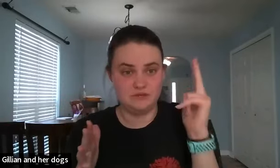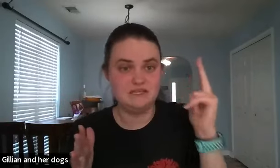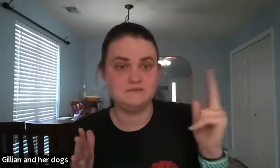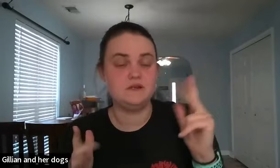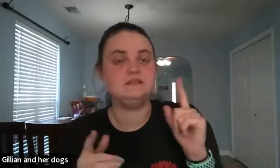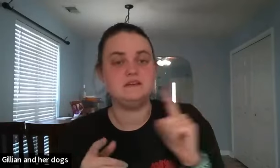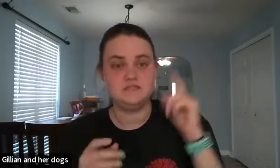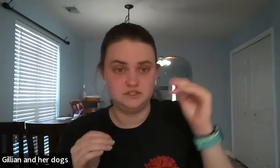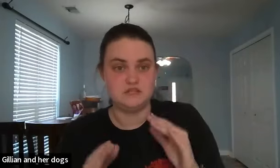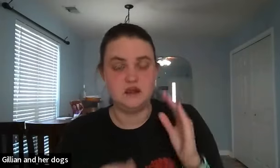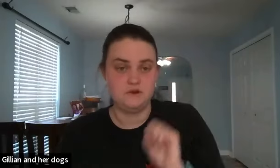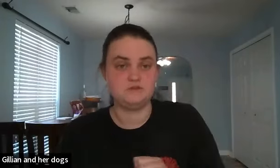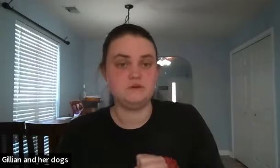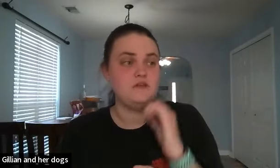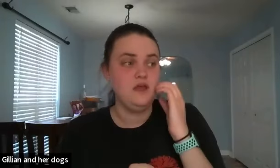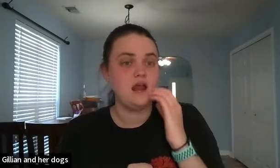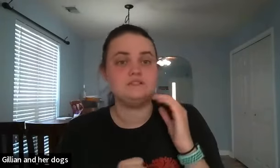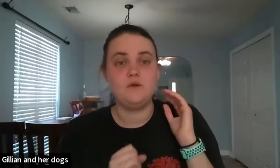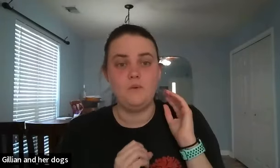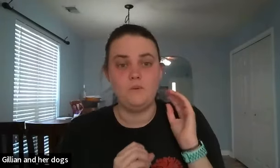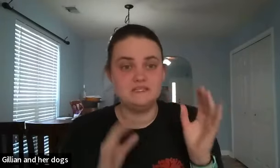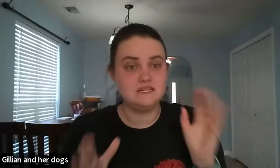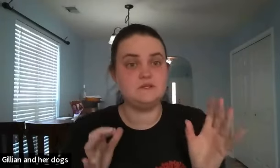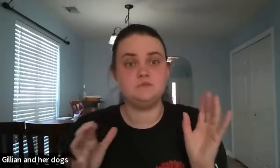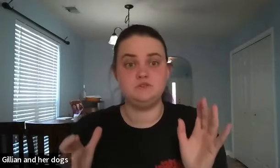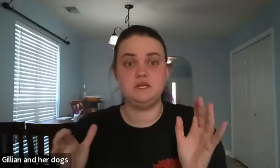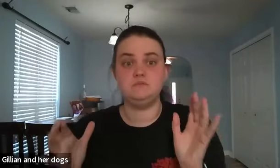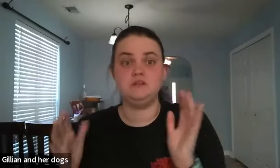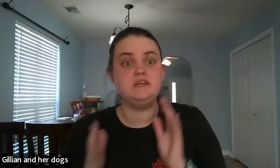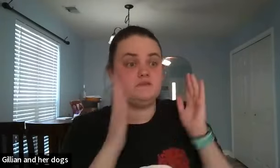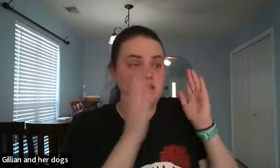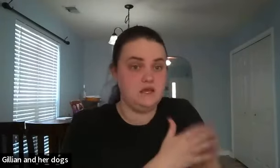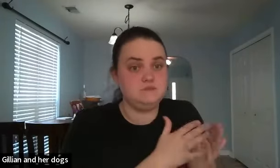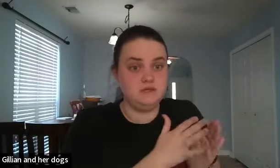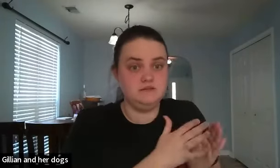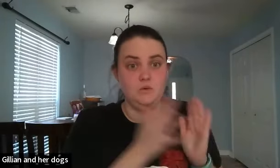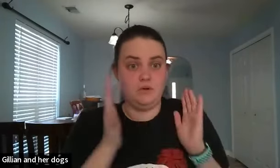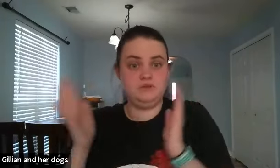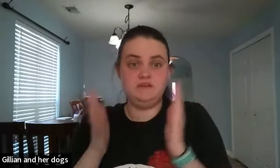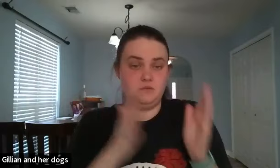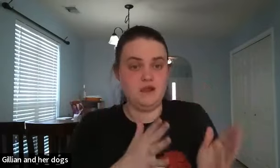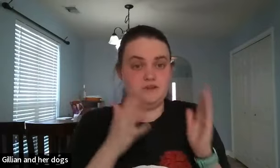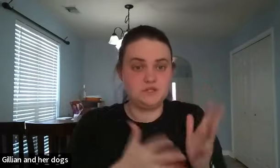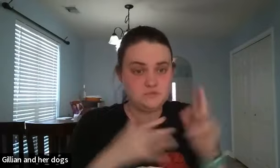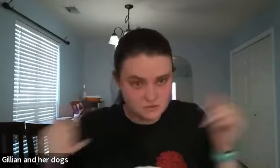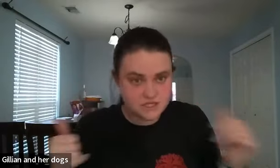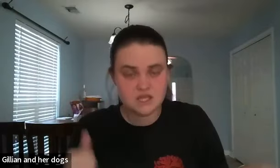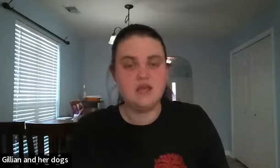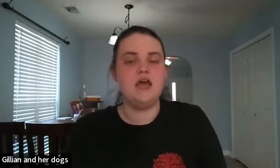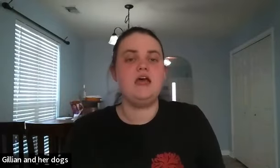three different deaf teachers that I worked with. And I was like, what's the difference between belief and husband or belief and wife? Like, which one's which? And